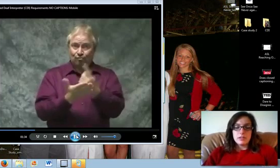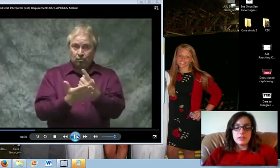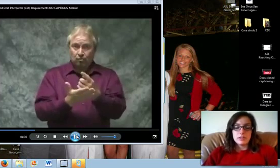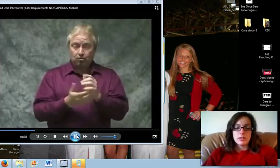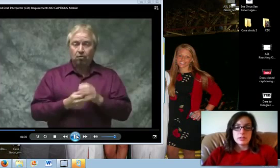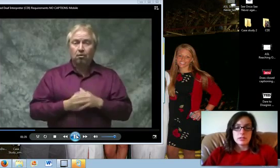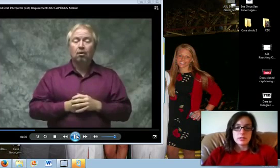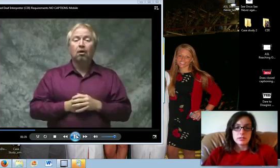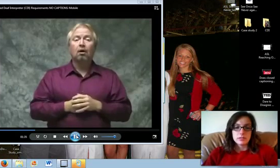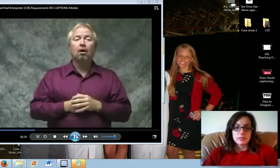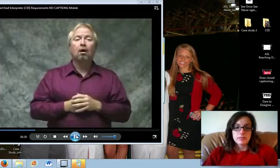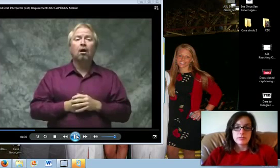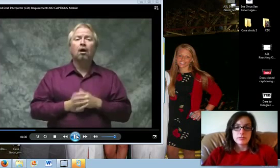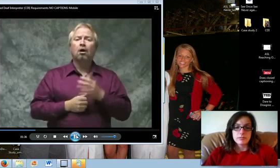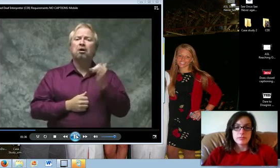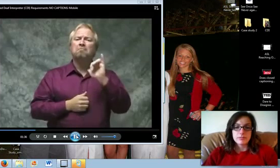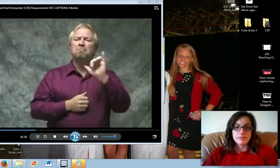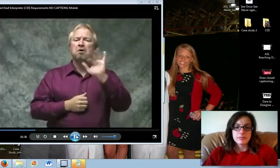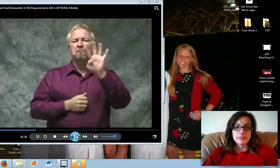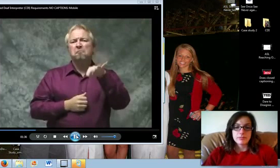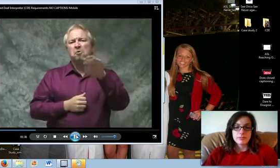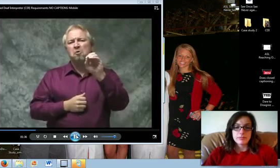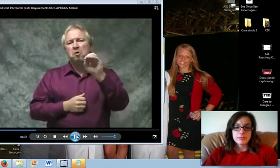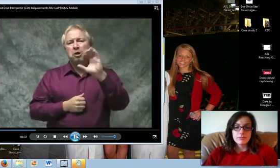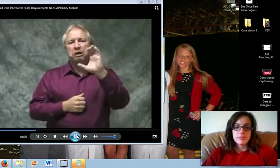thought.